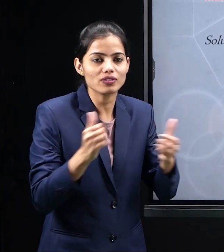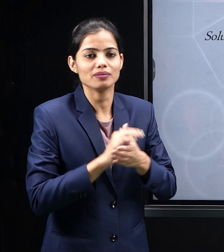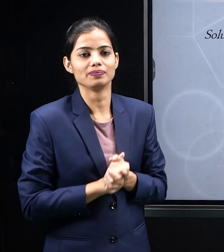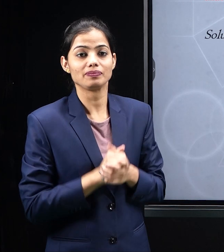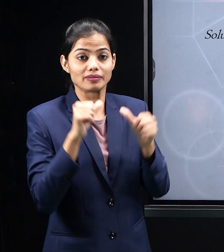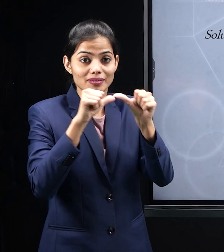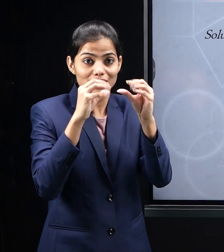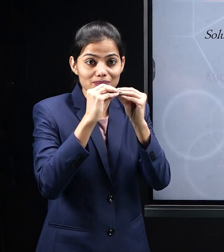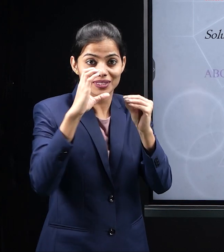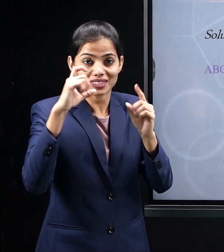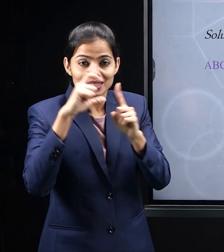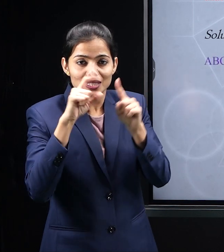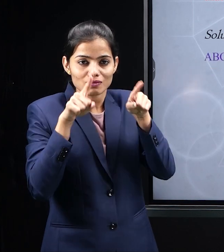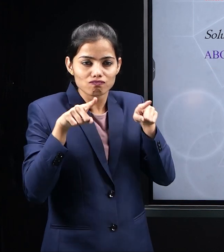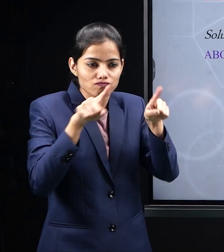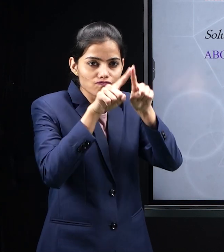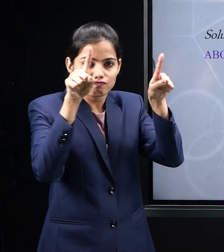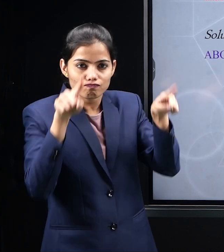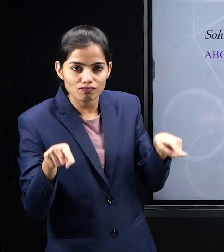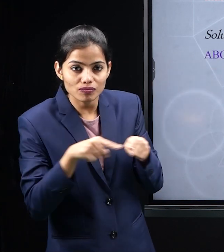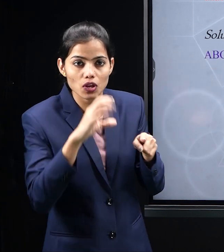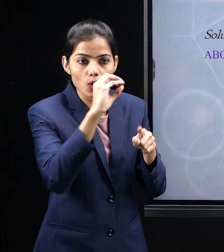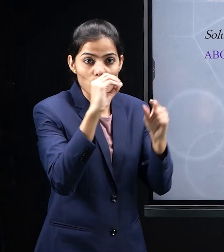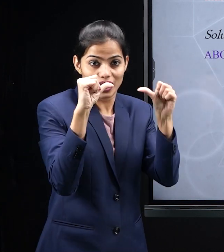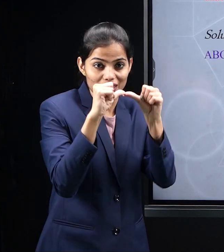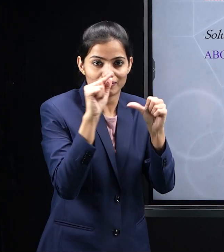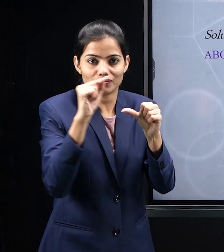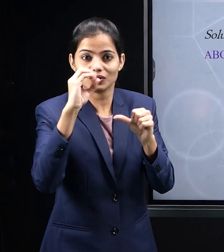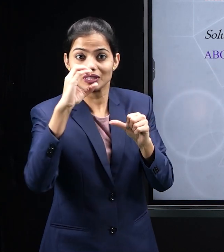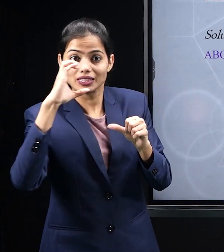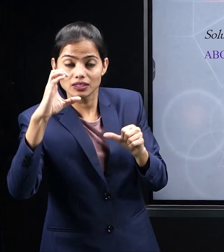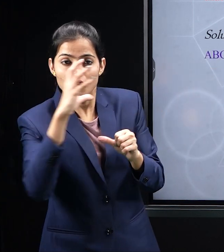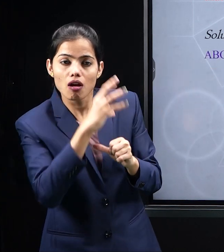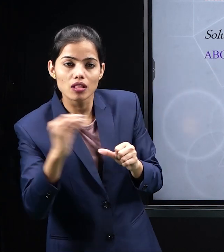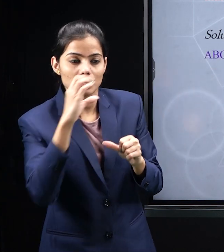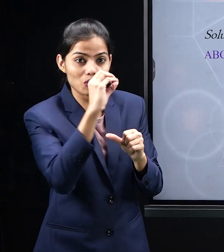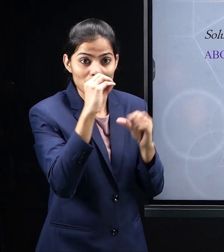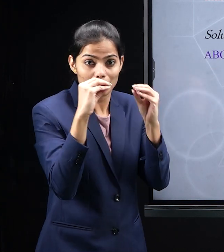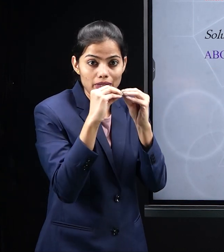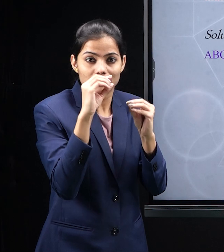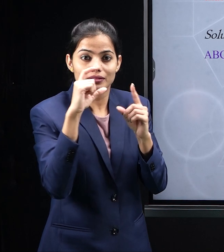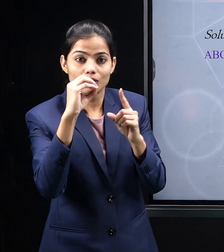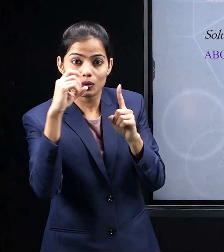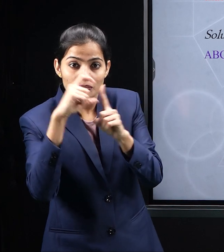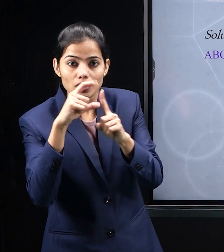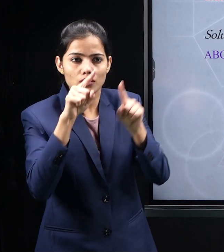Solution. ABCD is a parallelogram. OA is equal to OC and OB is equal to